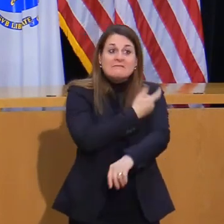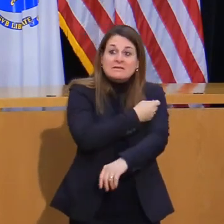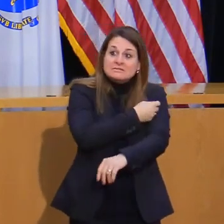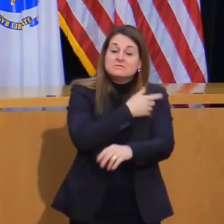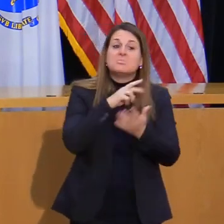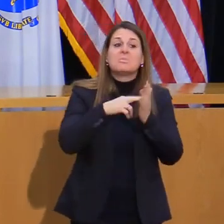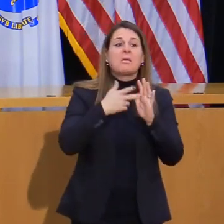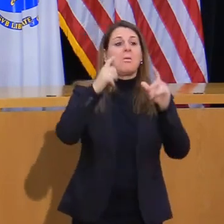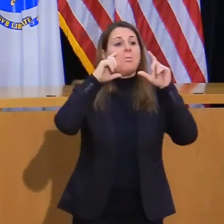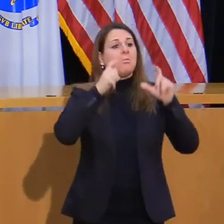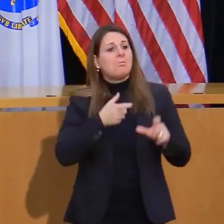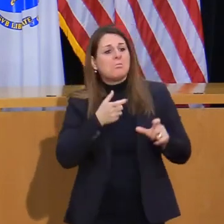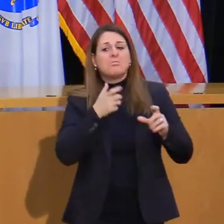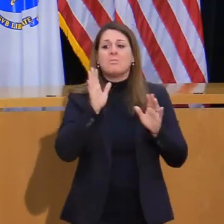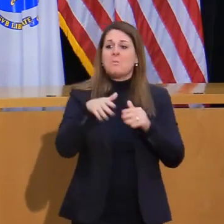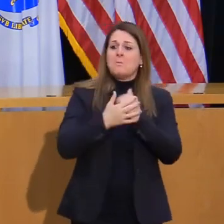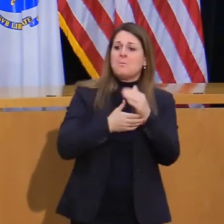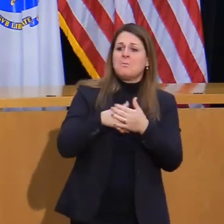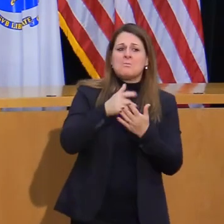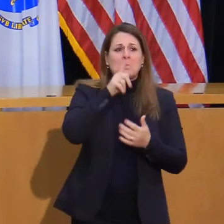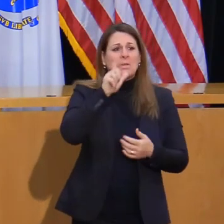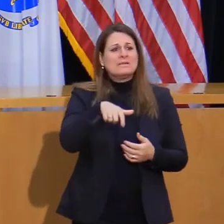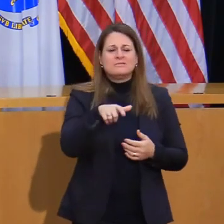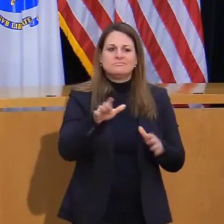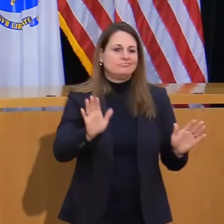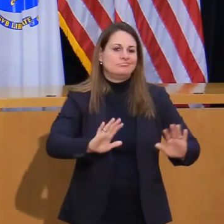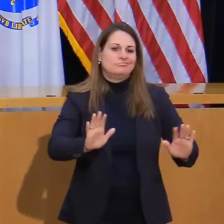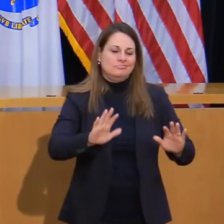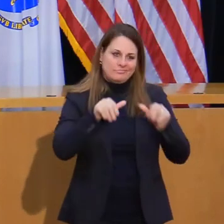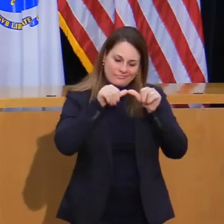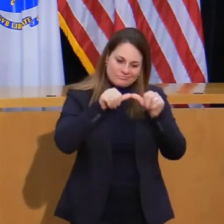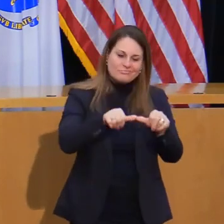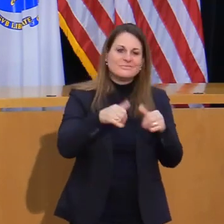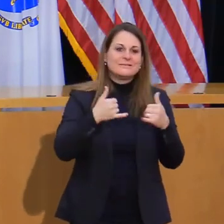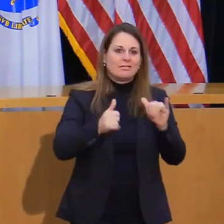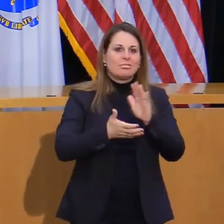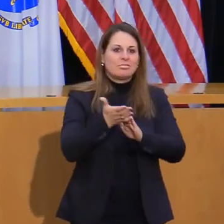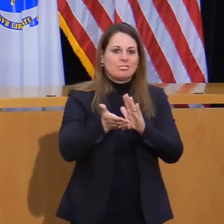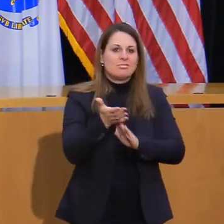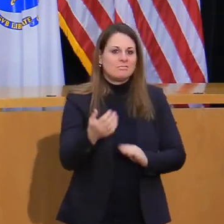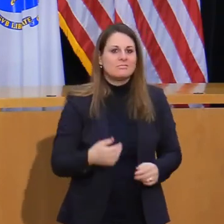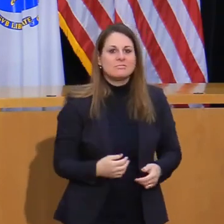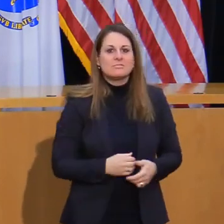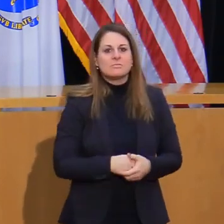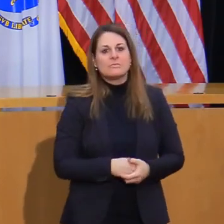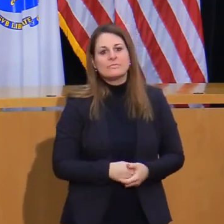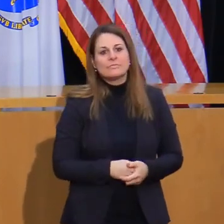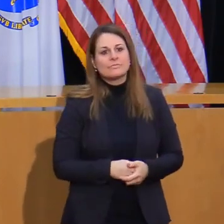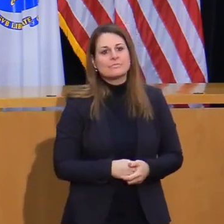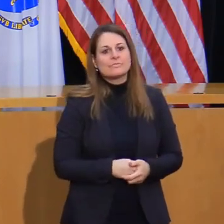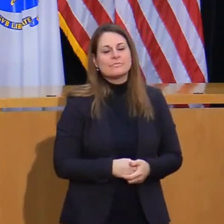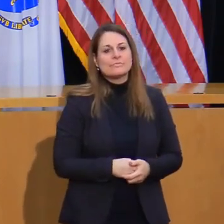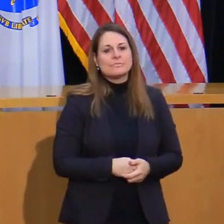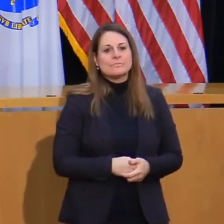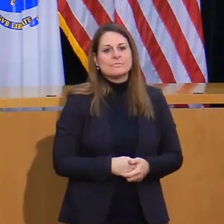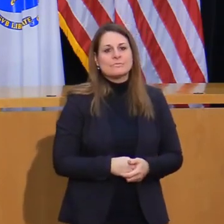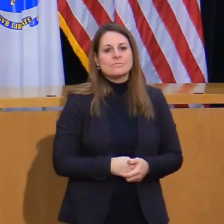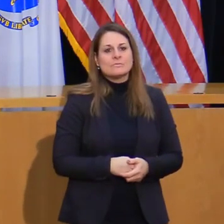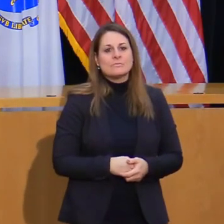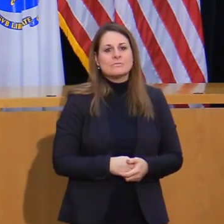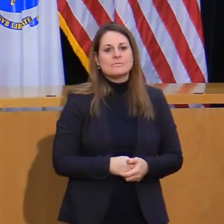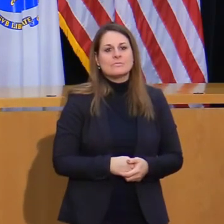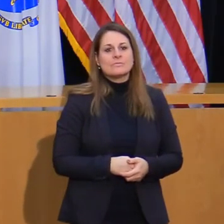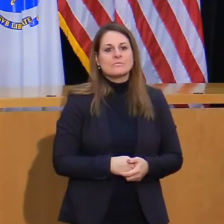virus. Vaccines are here, and that's a great thing, but we're still in a race against time, especially as